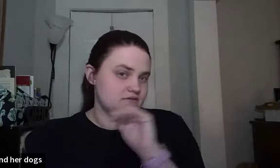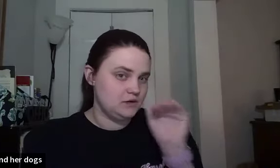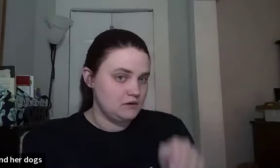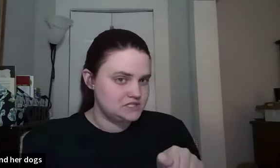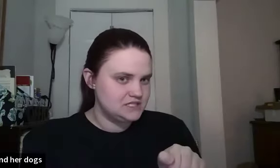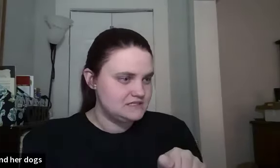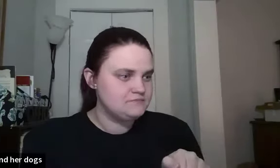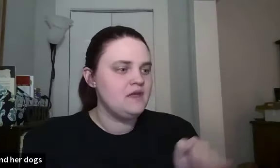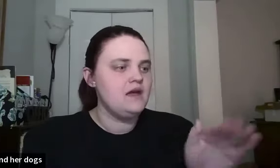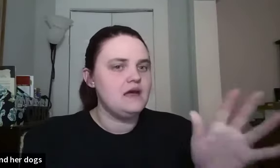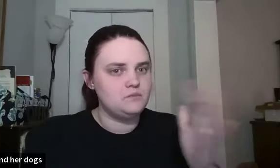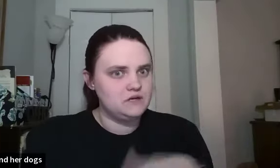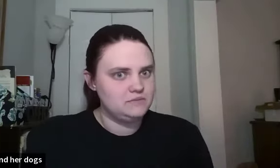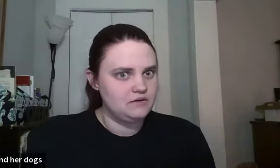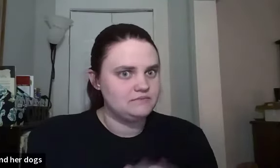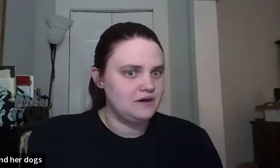any questions and then we'll keep going. Okay.